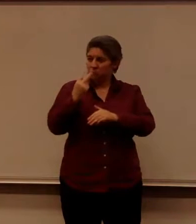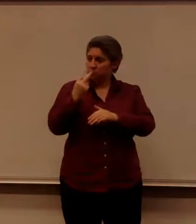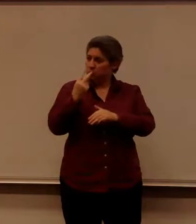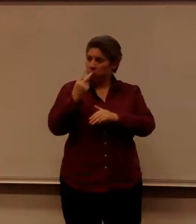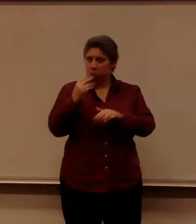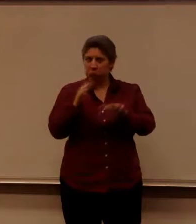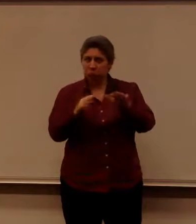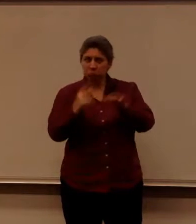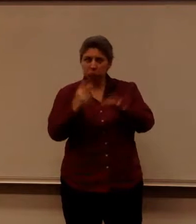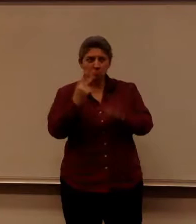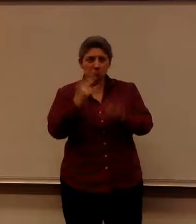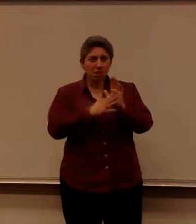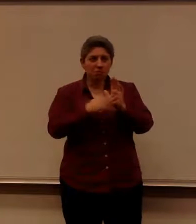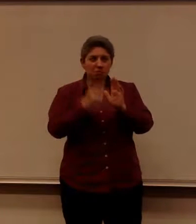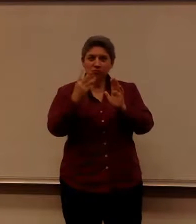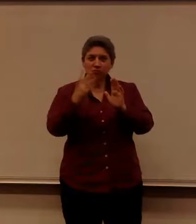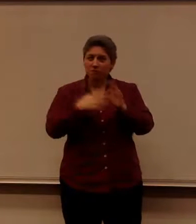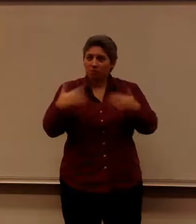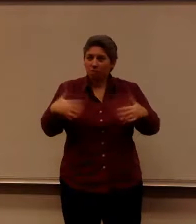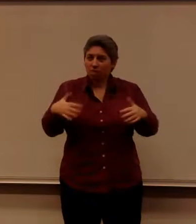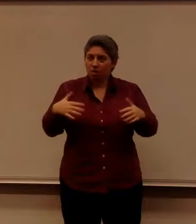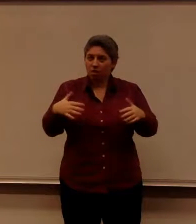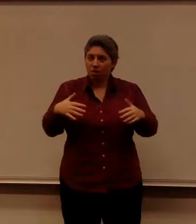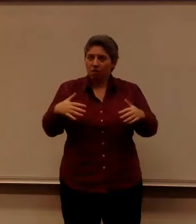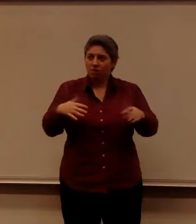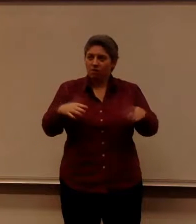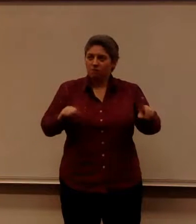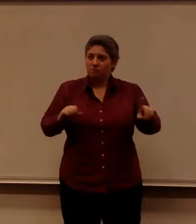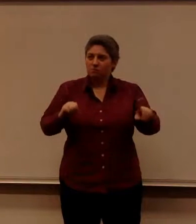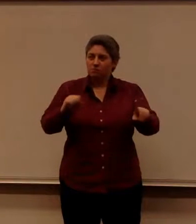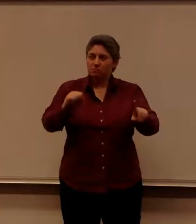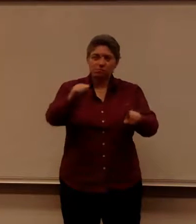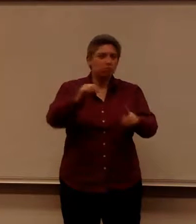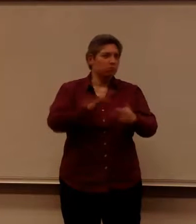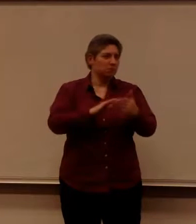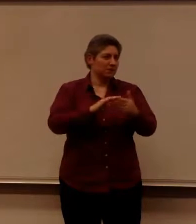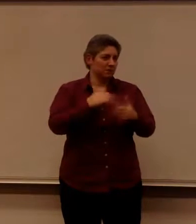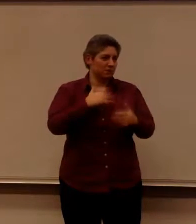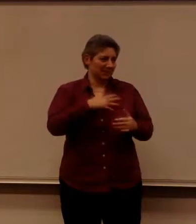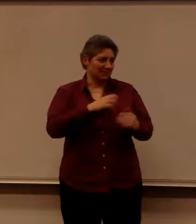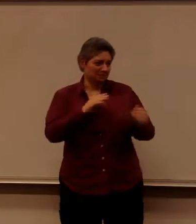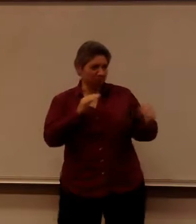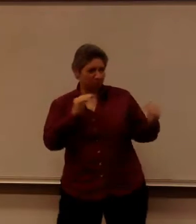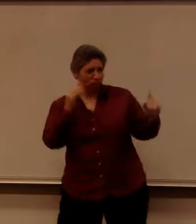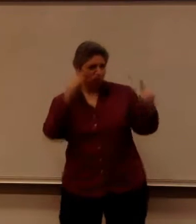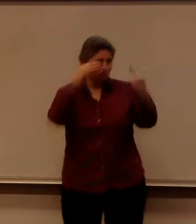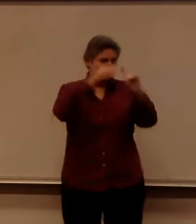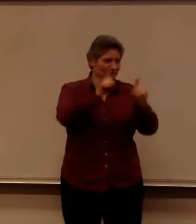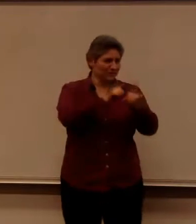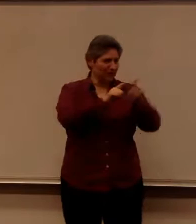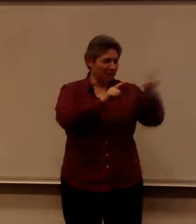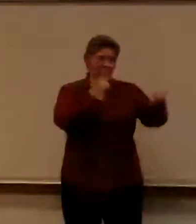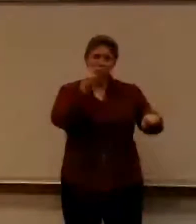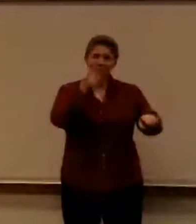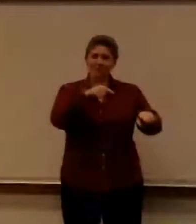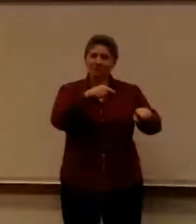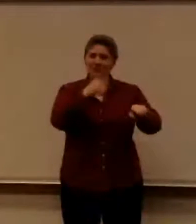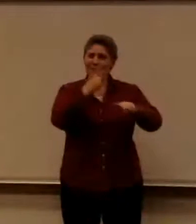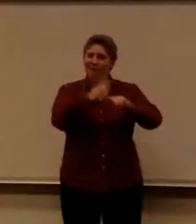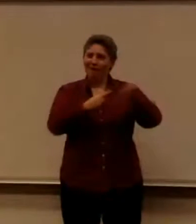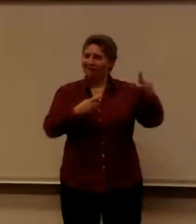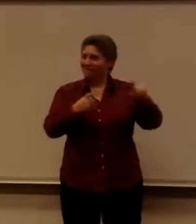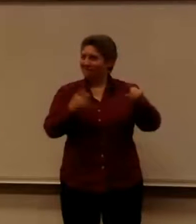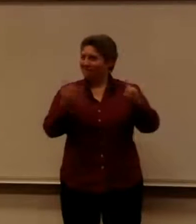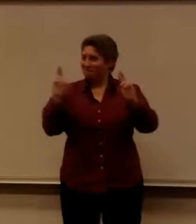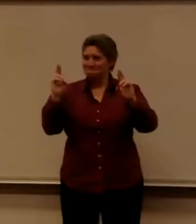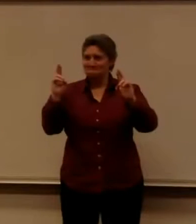short time, I think that was like 2 or 3 months, it's over 1,500 members. So I'm sure the numbers will surpass that